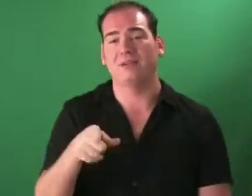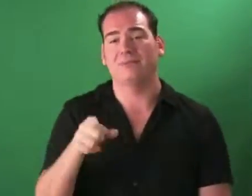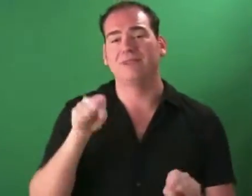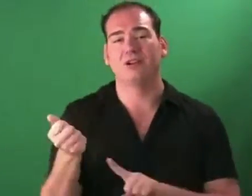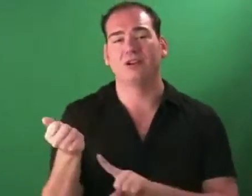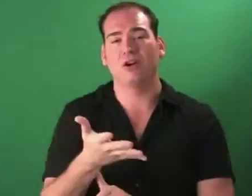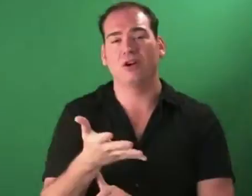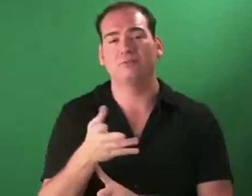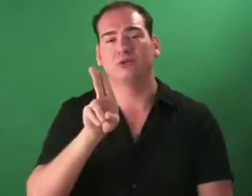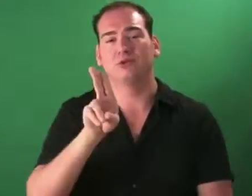erections,